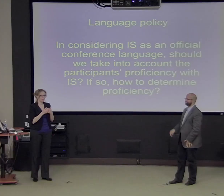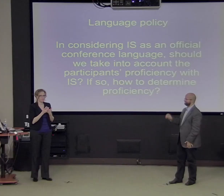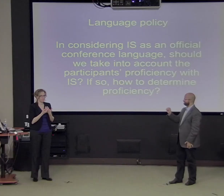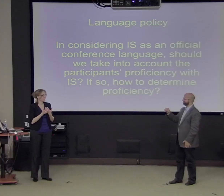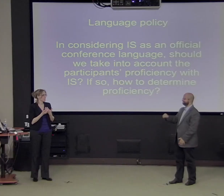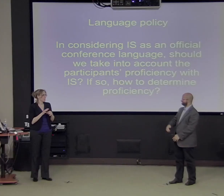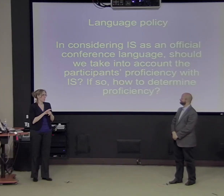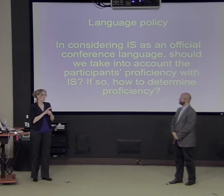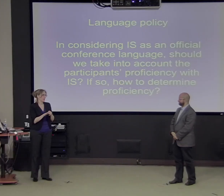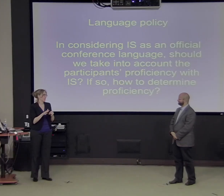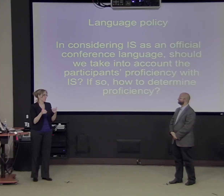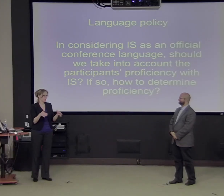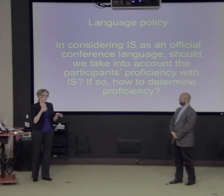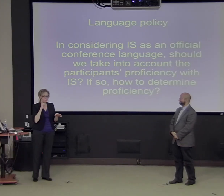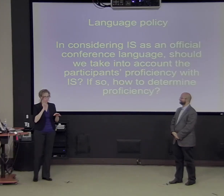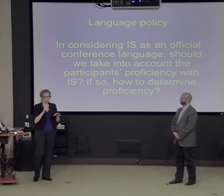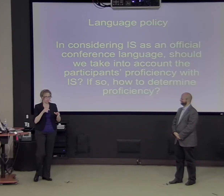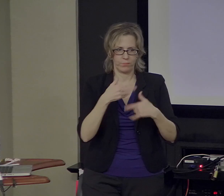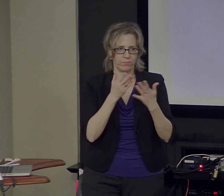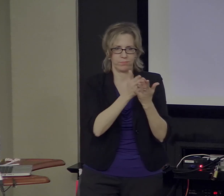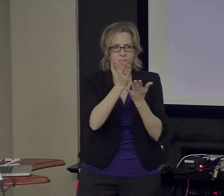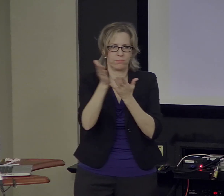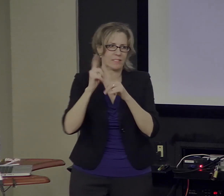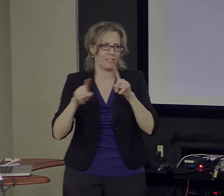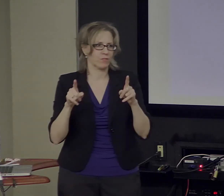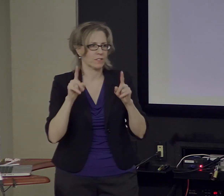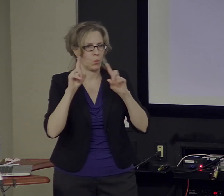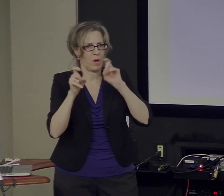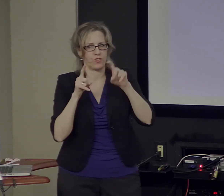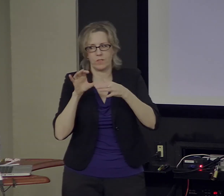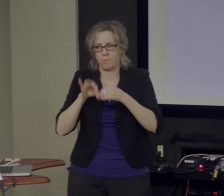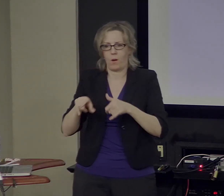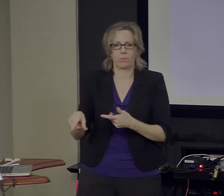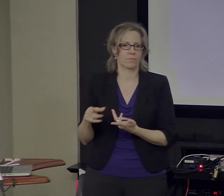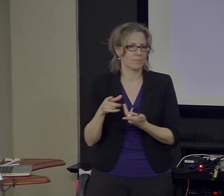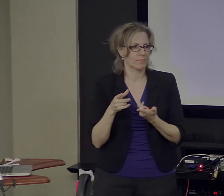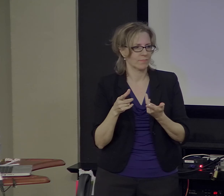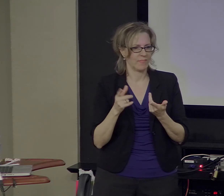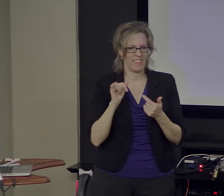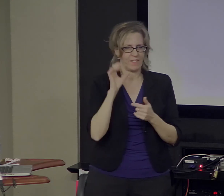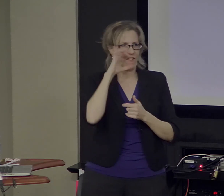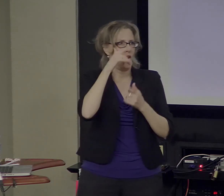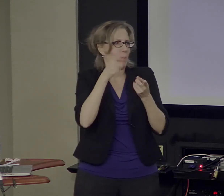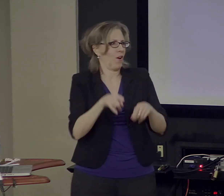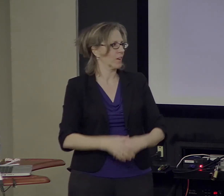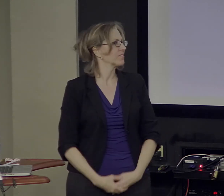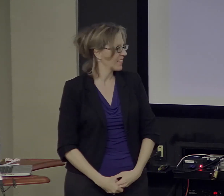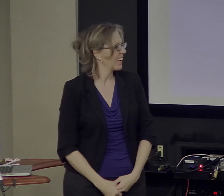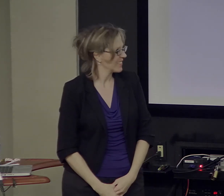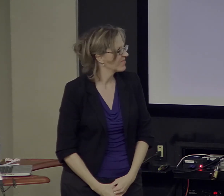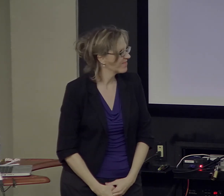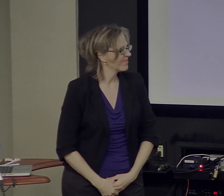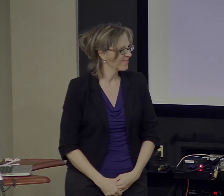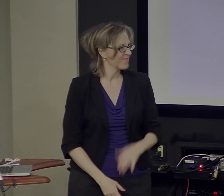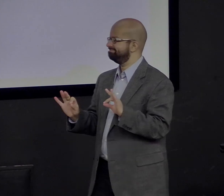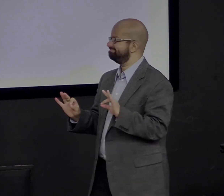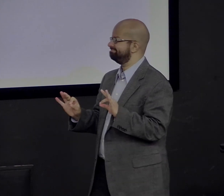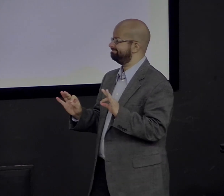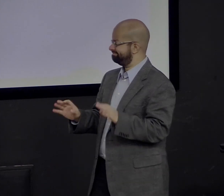will not be the last of it, last of its kind. But I do hope to see more researchers follow in your footsteps. I think